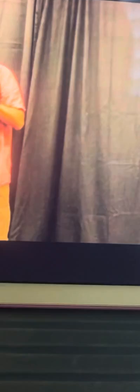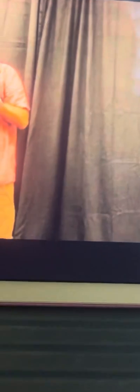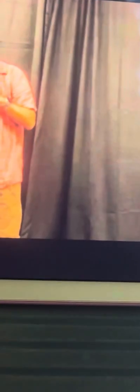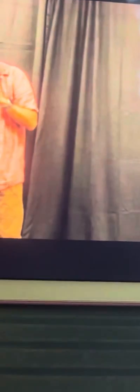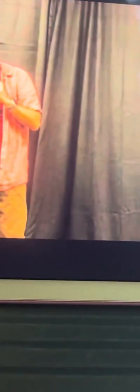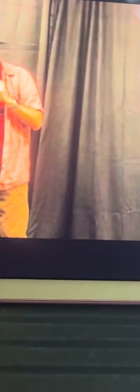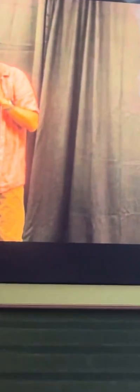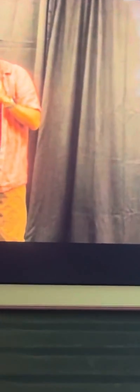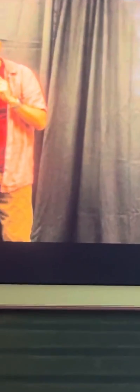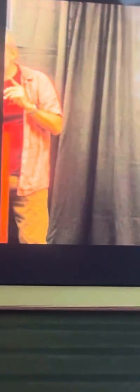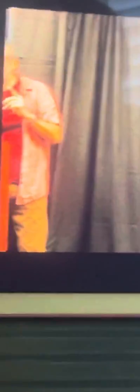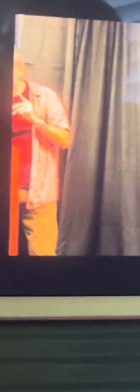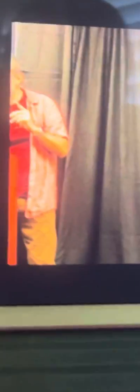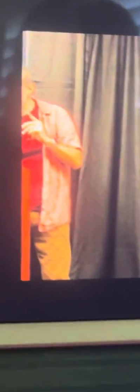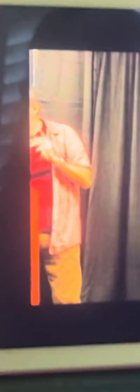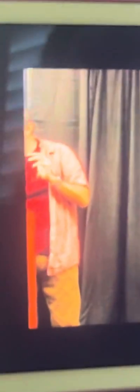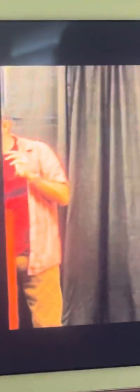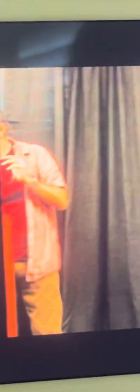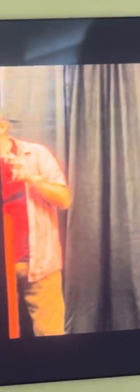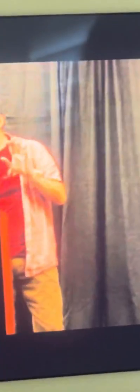that looks like as well.